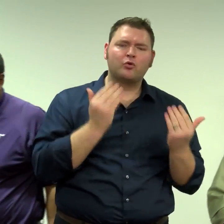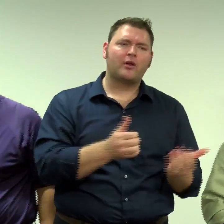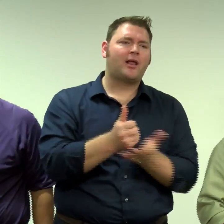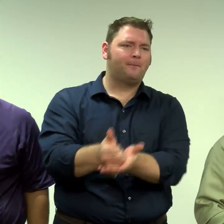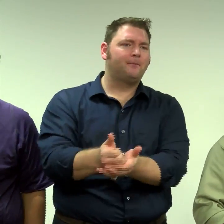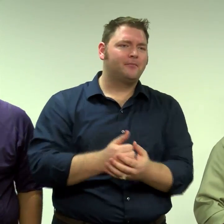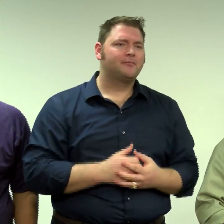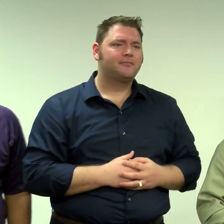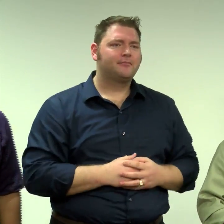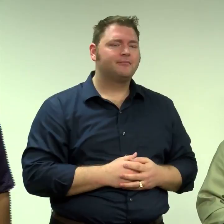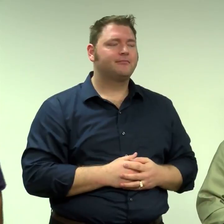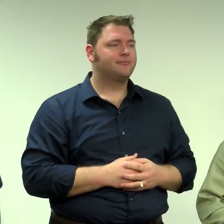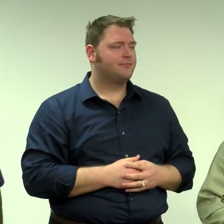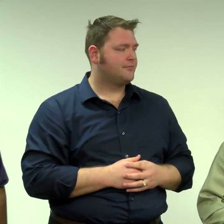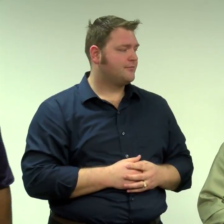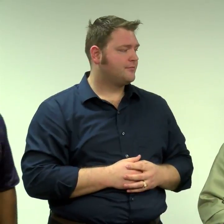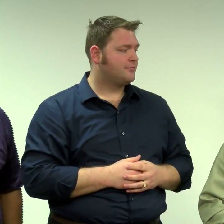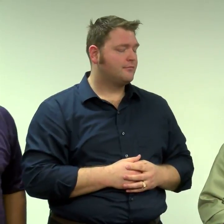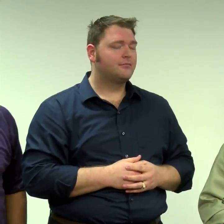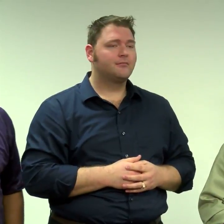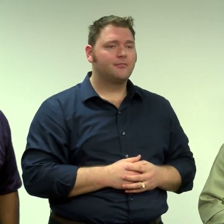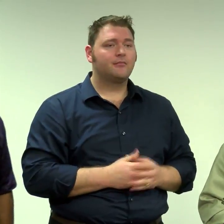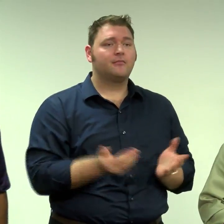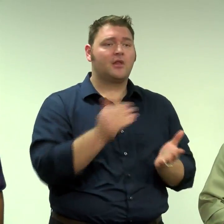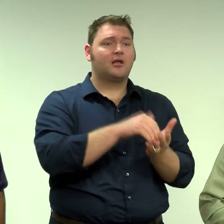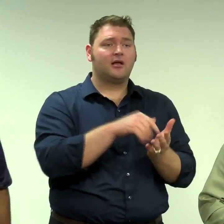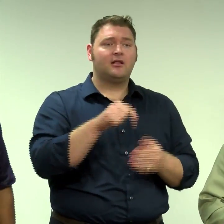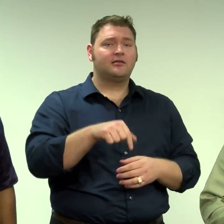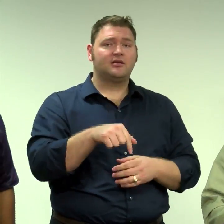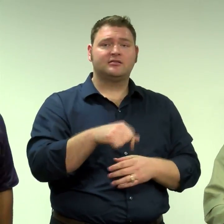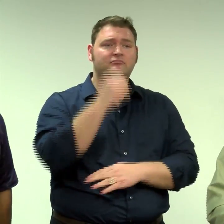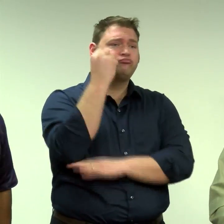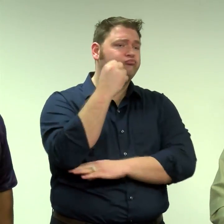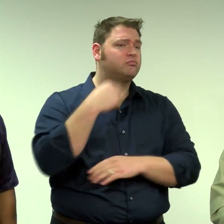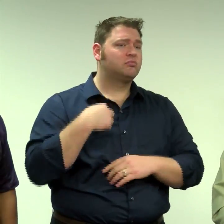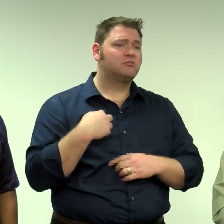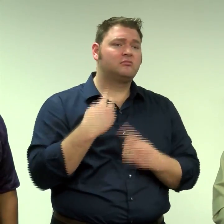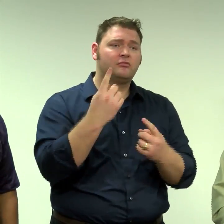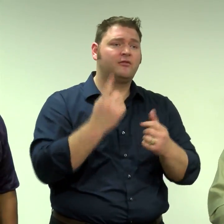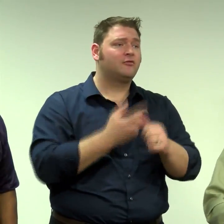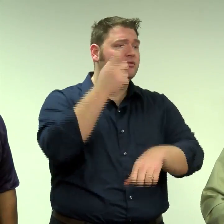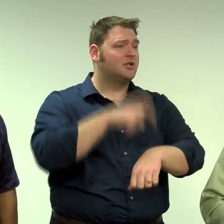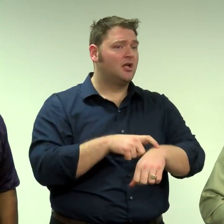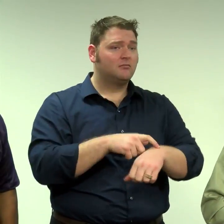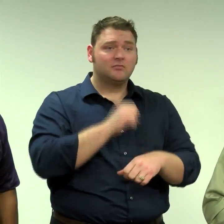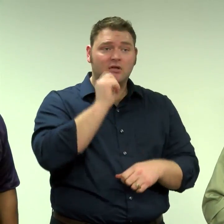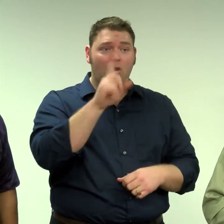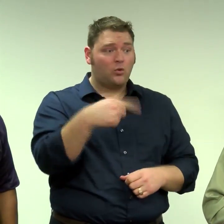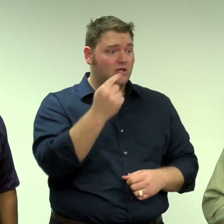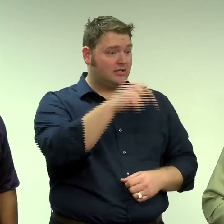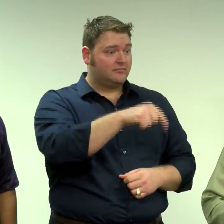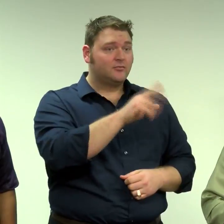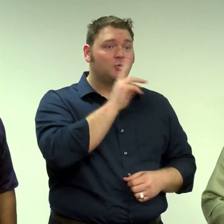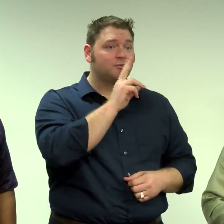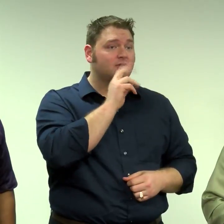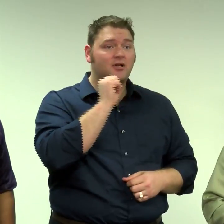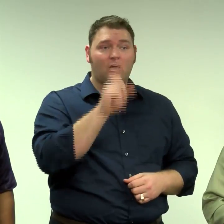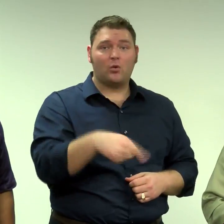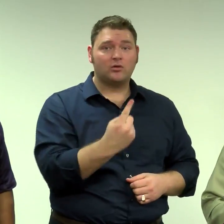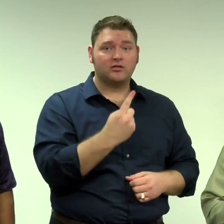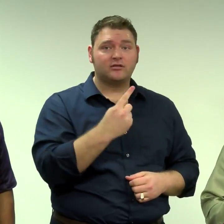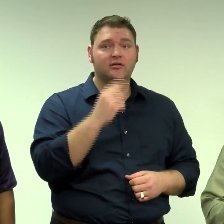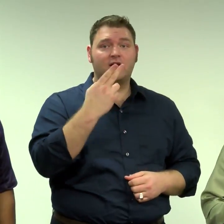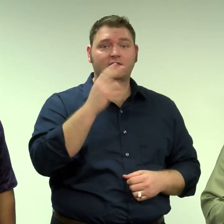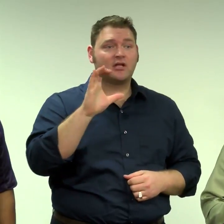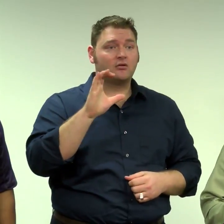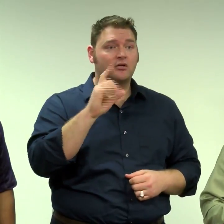underscore, this is a storm of historic proportions, not just to the city of Houston and not just to the Harris County,